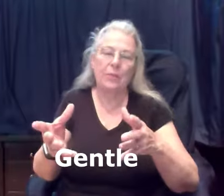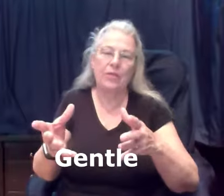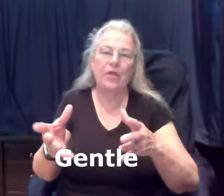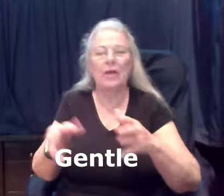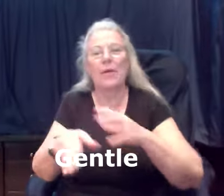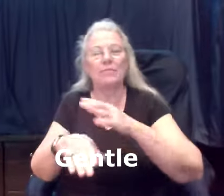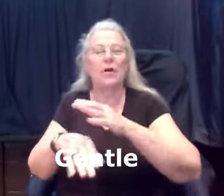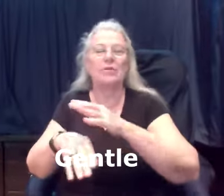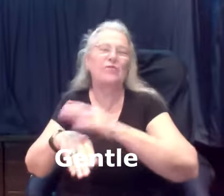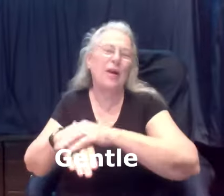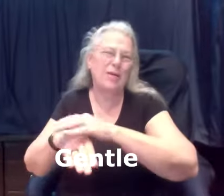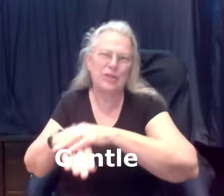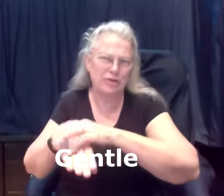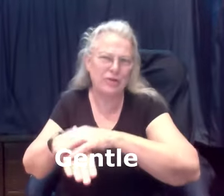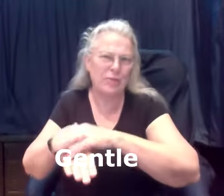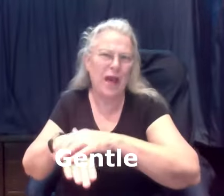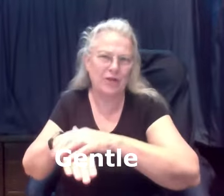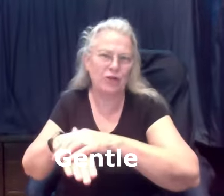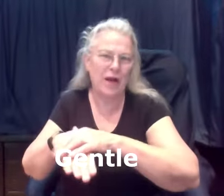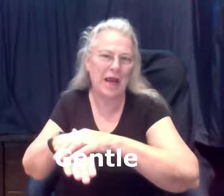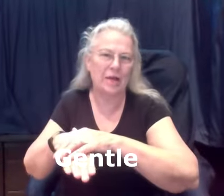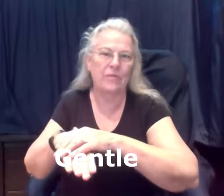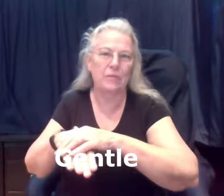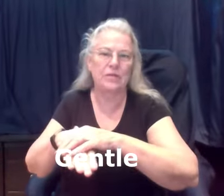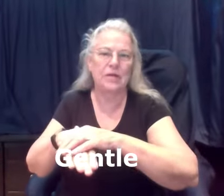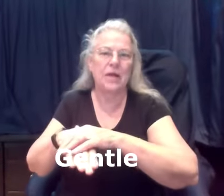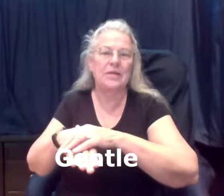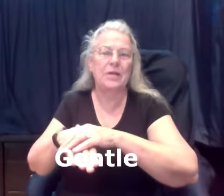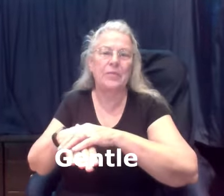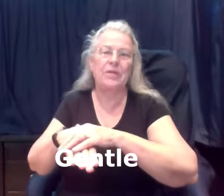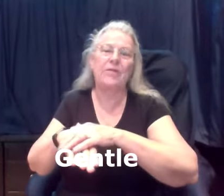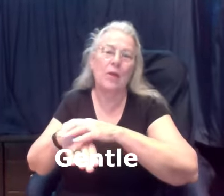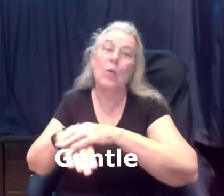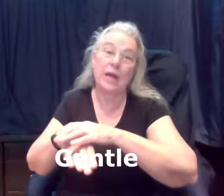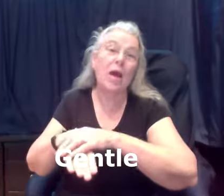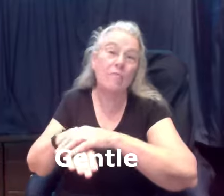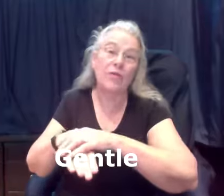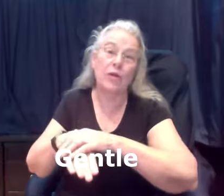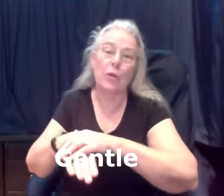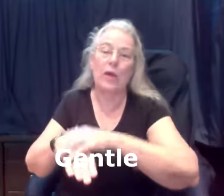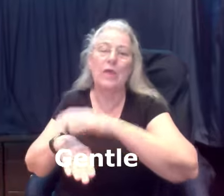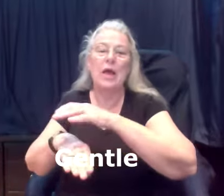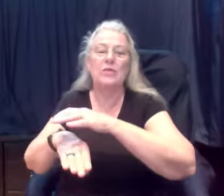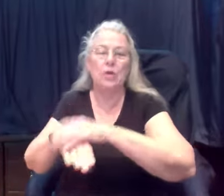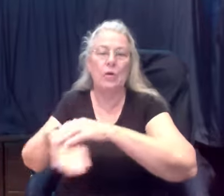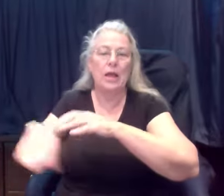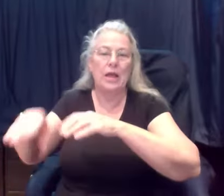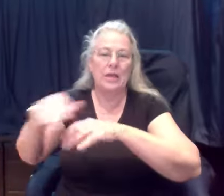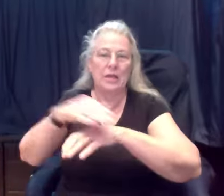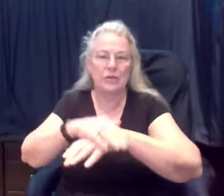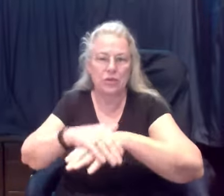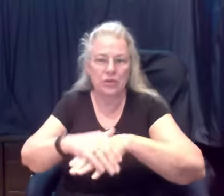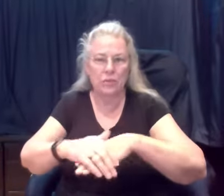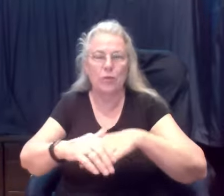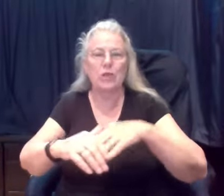and think about, grandmas used to pat your hand if it was something that they wanted to comfort you with. So, it's just the brushing